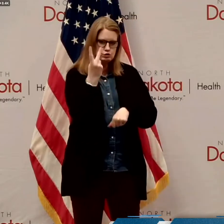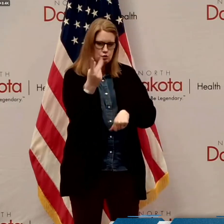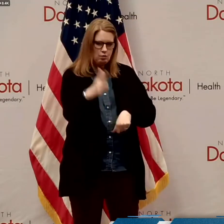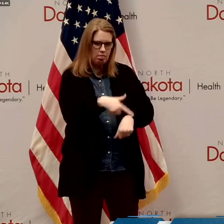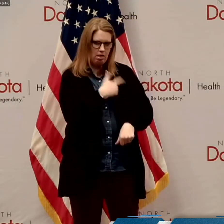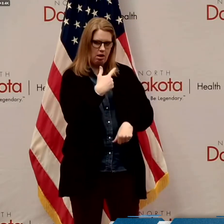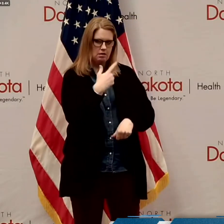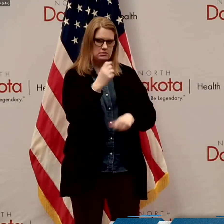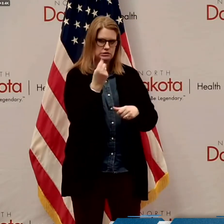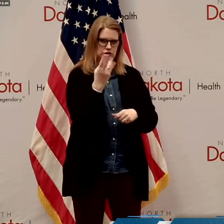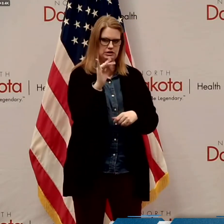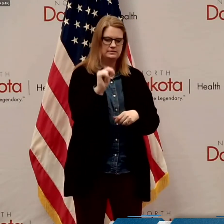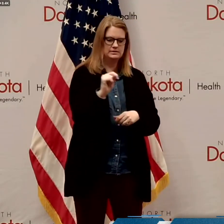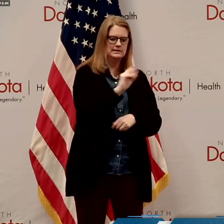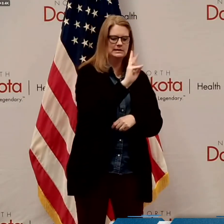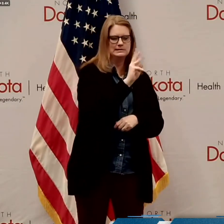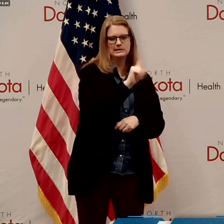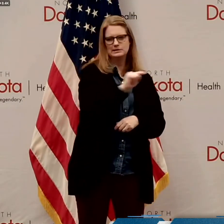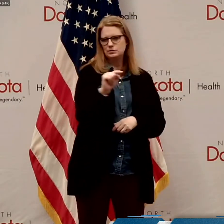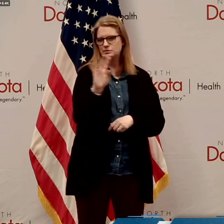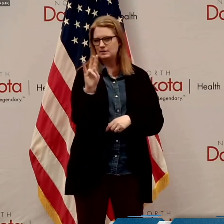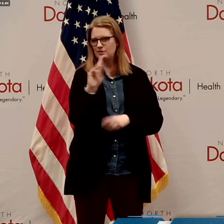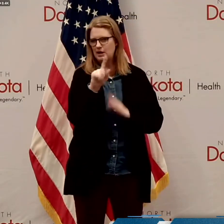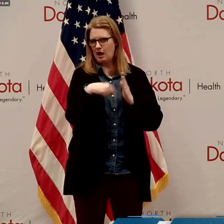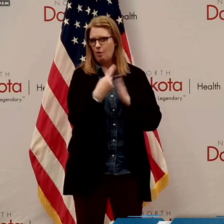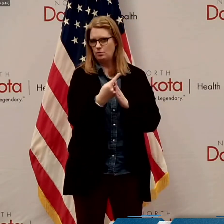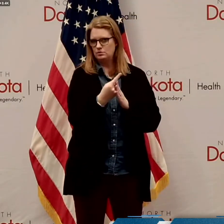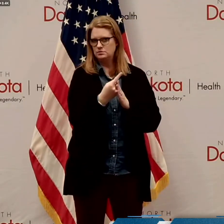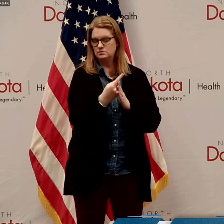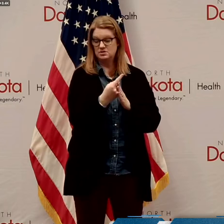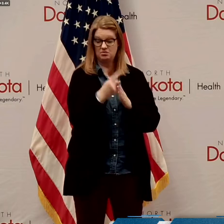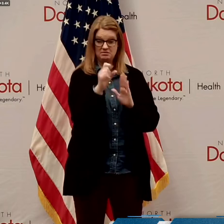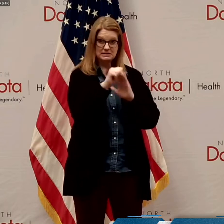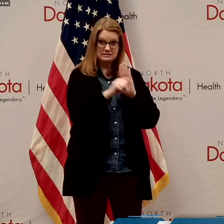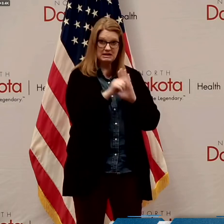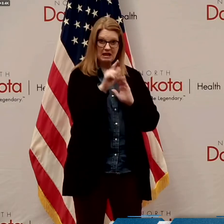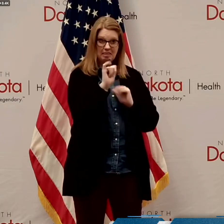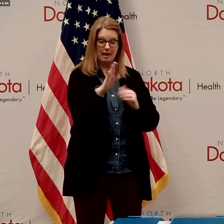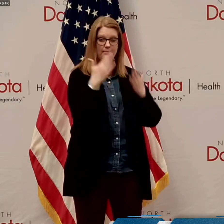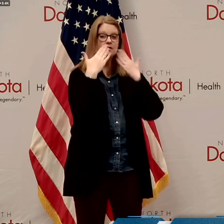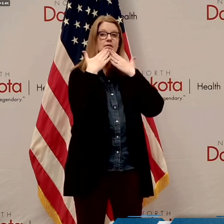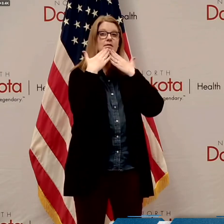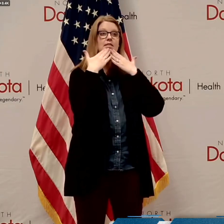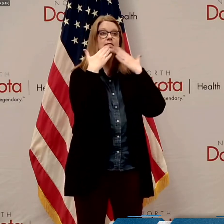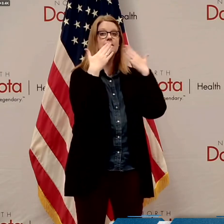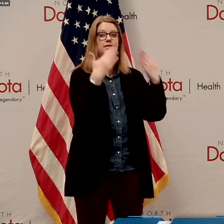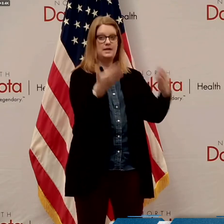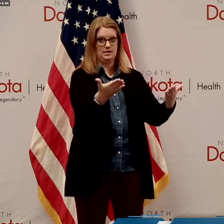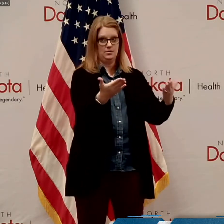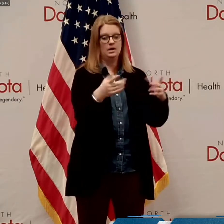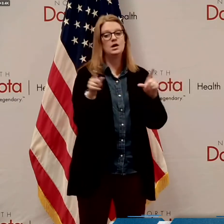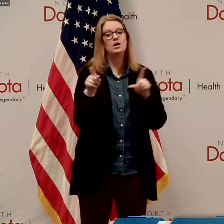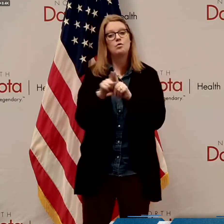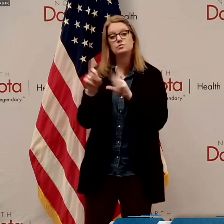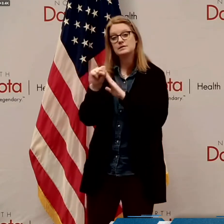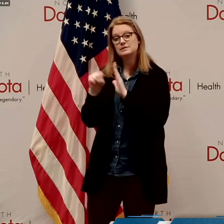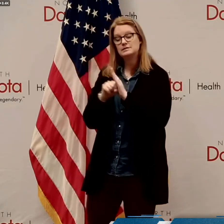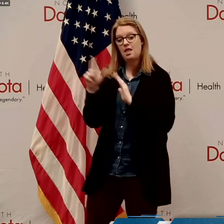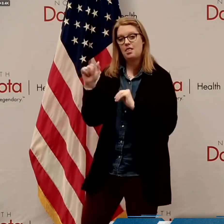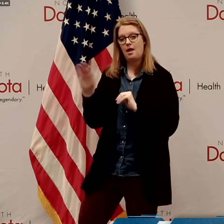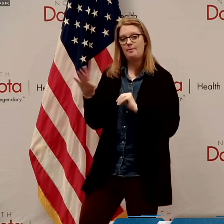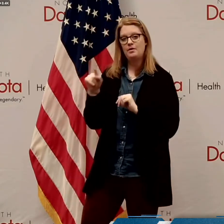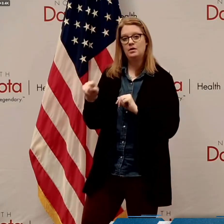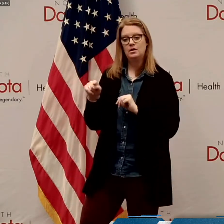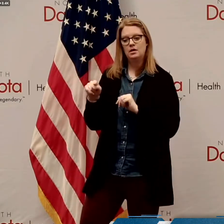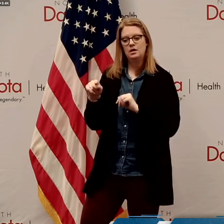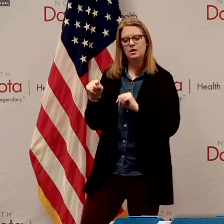about 16 to 17 hours a day. So again, thank you to everybody at the state lab. And then also at the state lab, we are